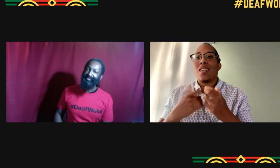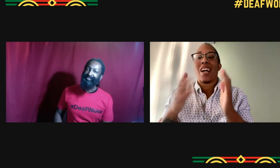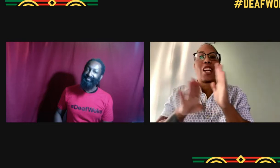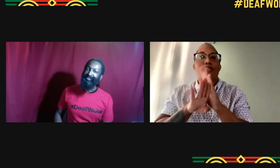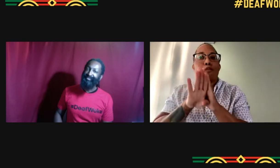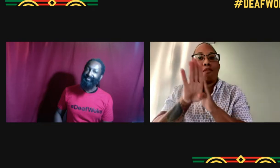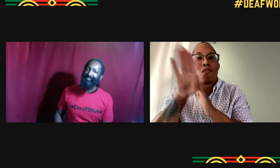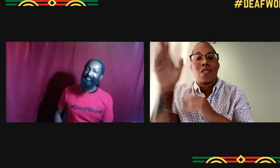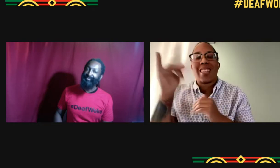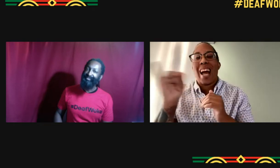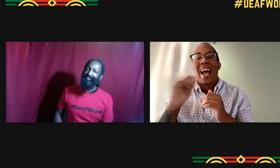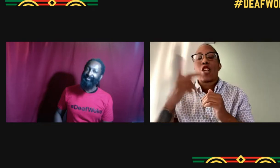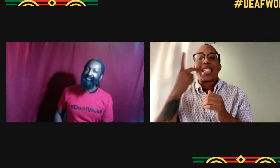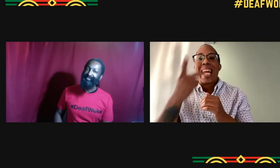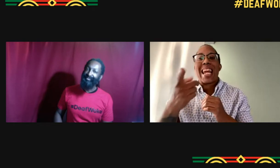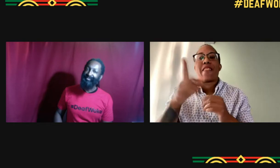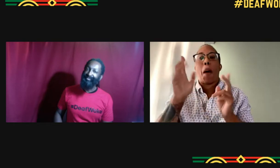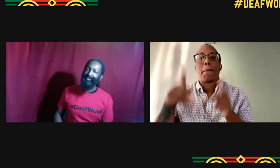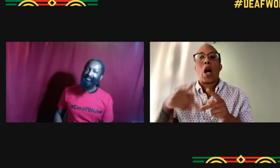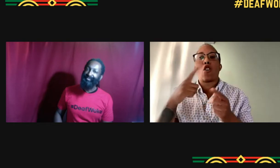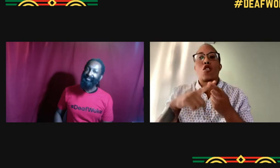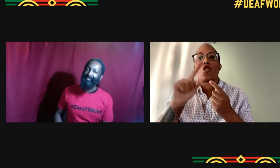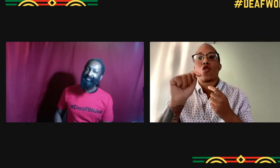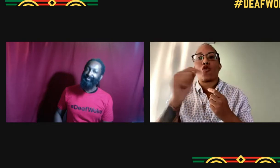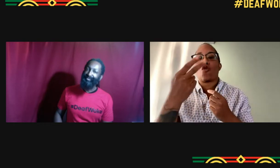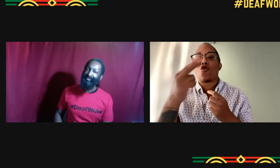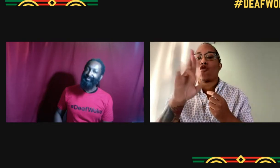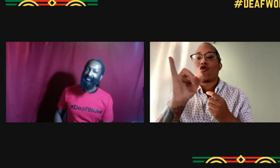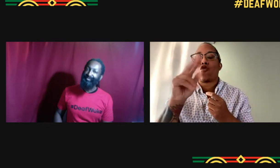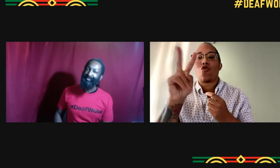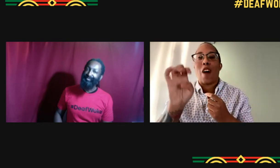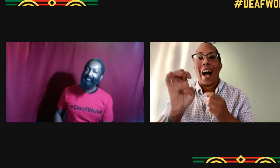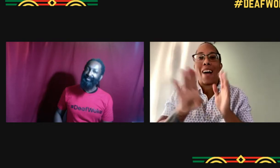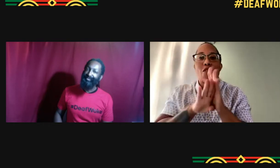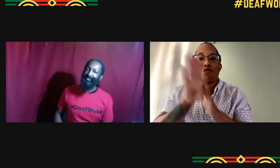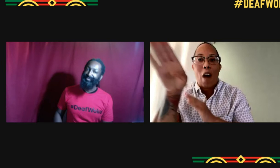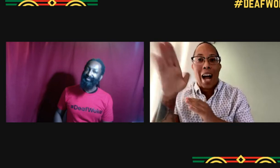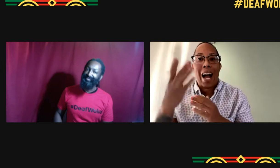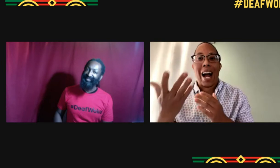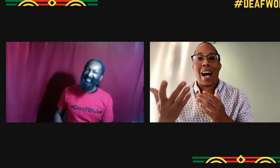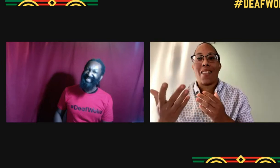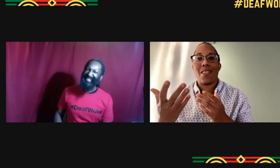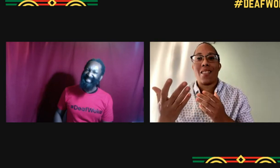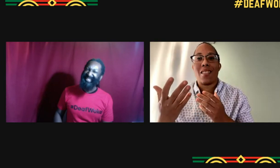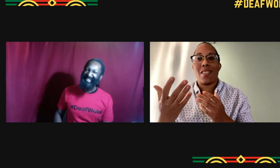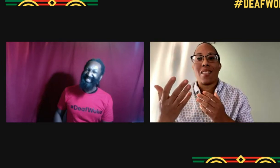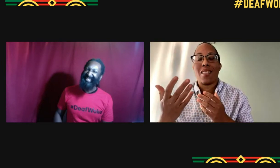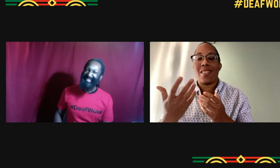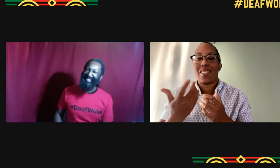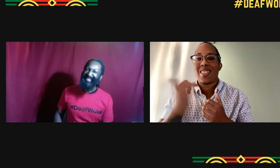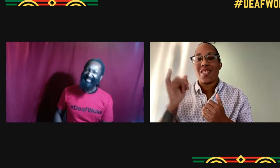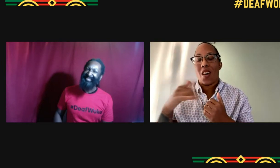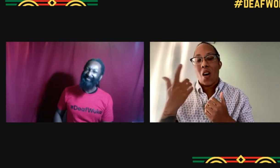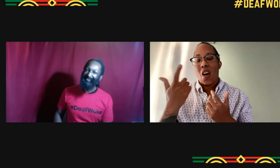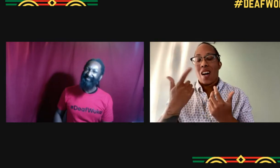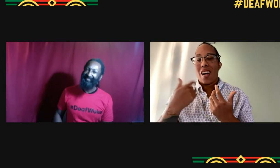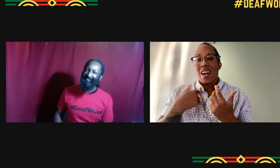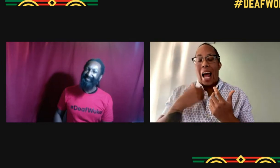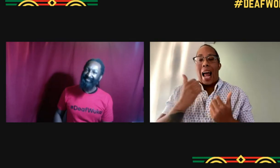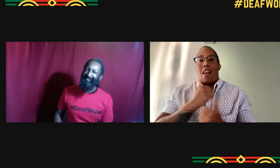more value, more cherished moments. Seeing that person thriving,